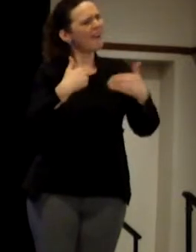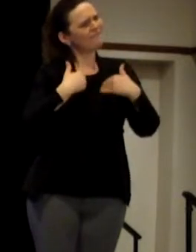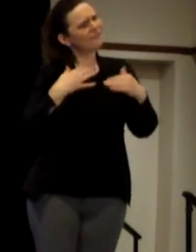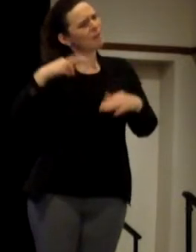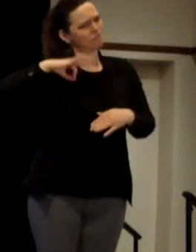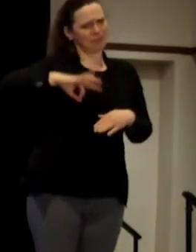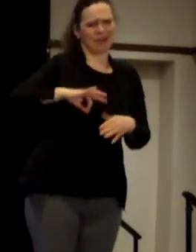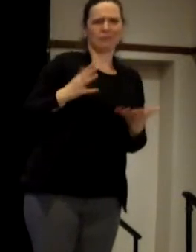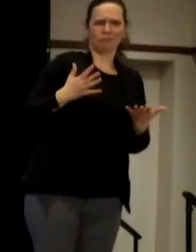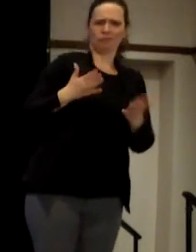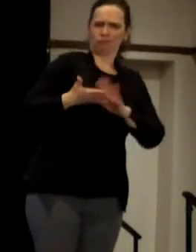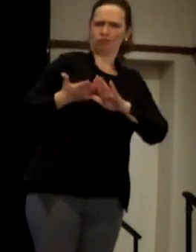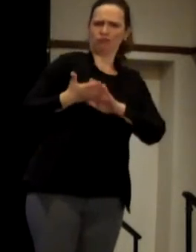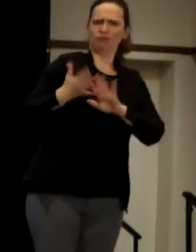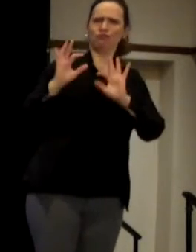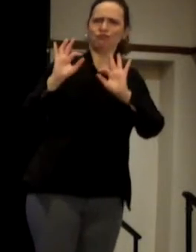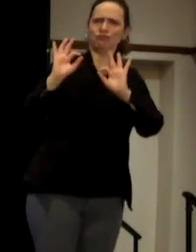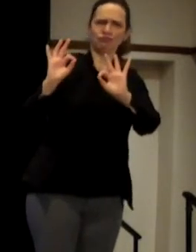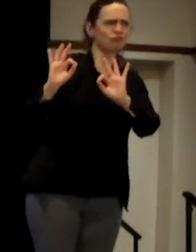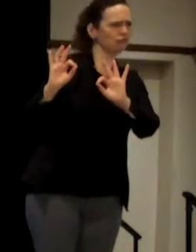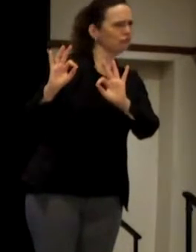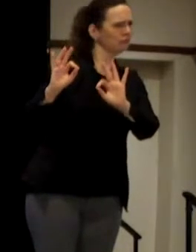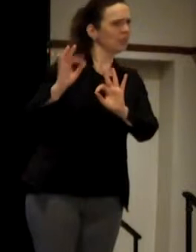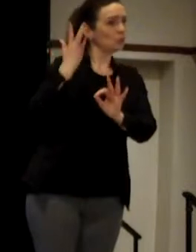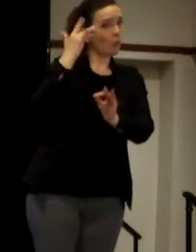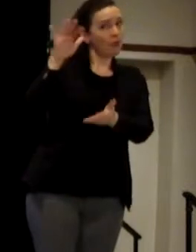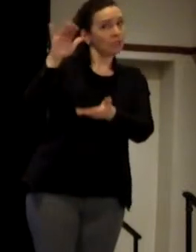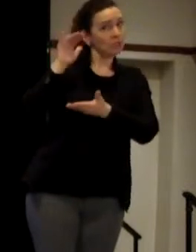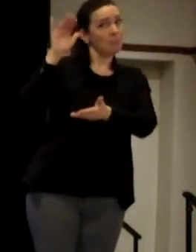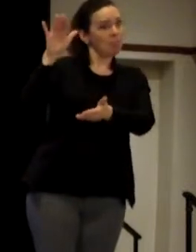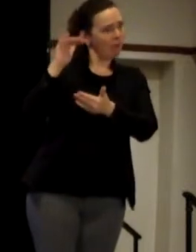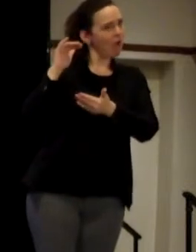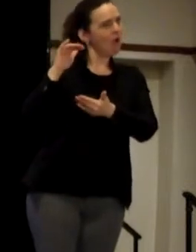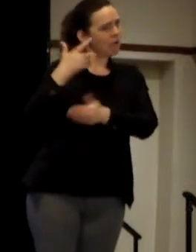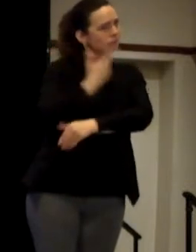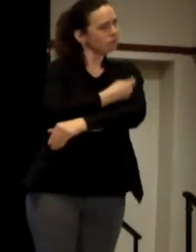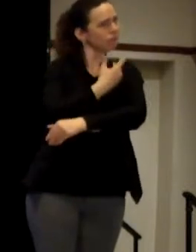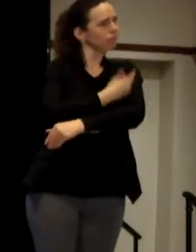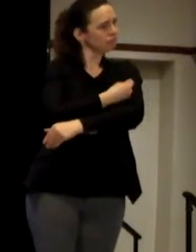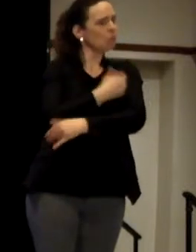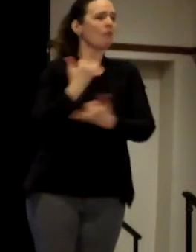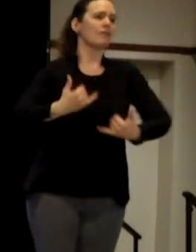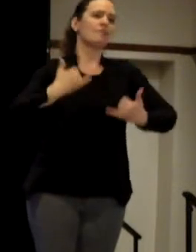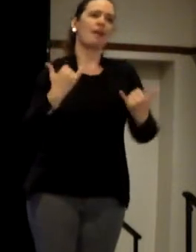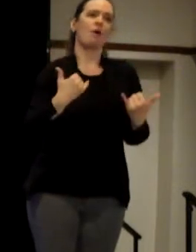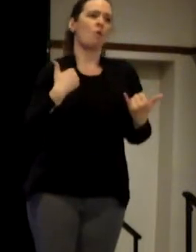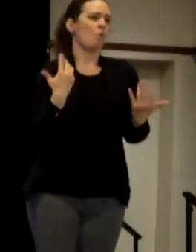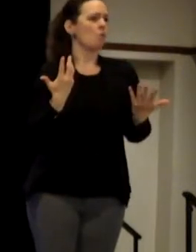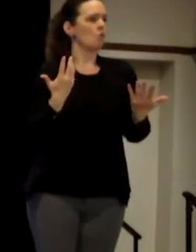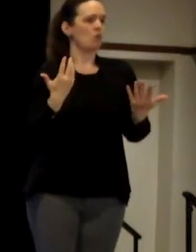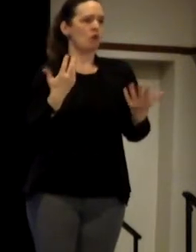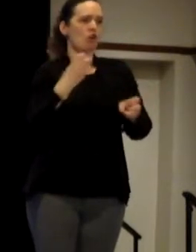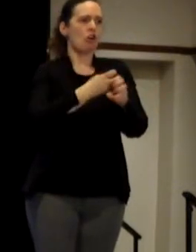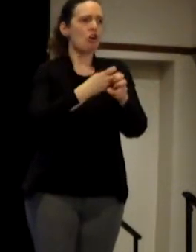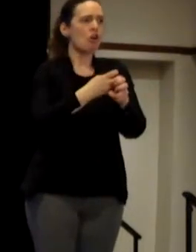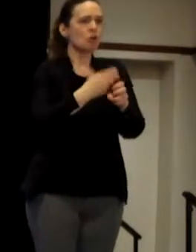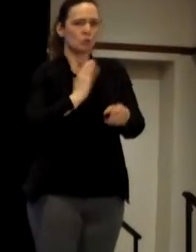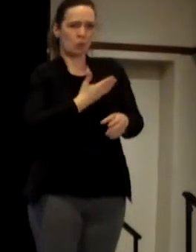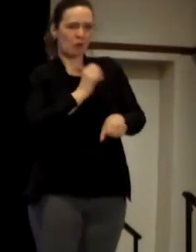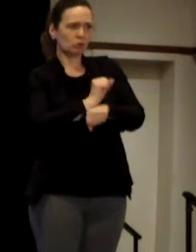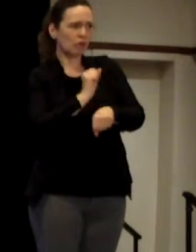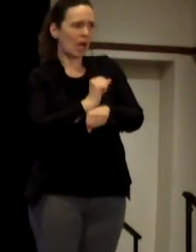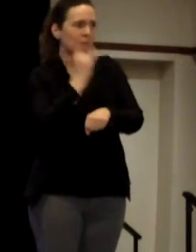we've benefited for supply. But at this point in the game, it's pretty hard to do our job when everybody's gotten a